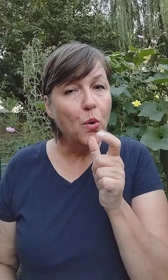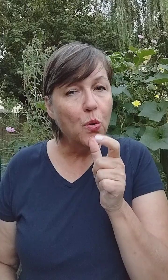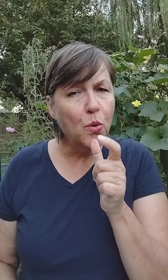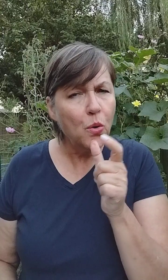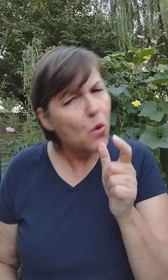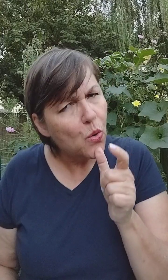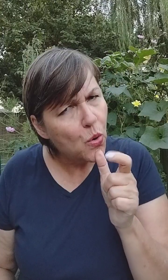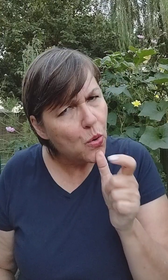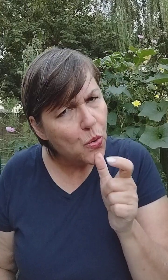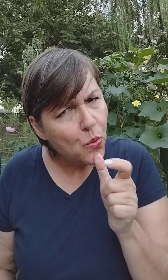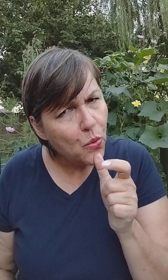who,